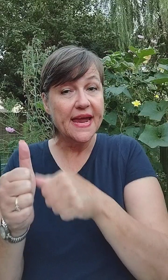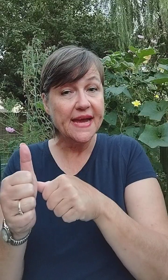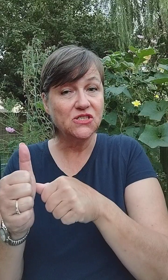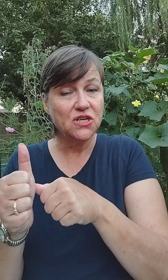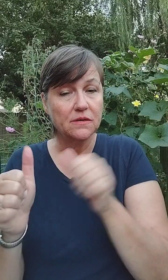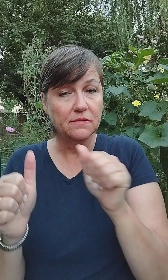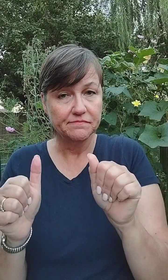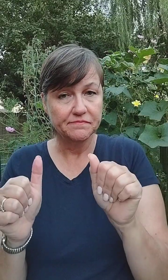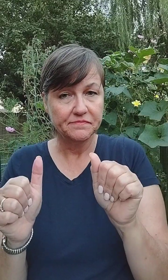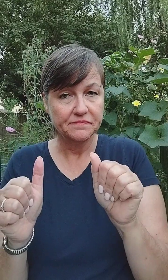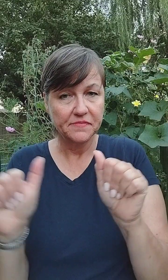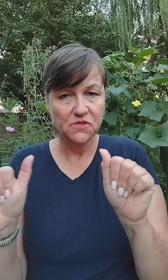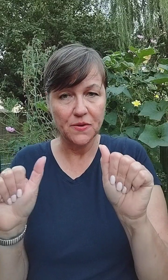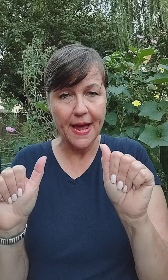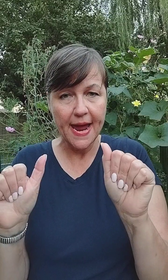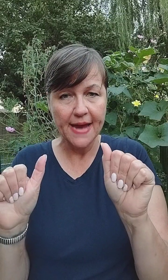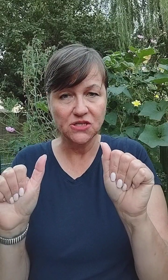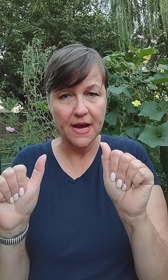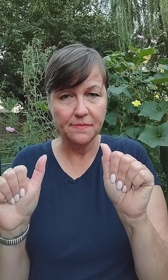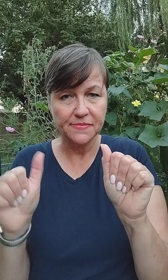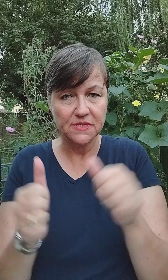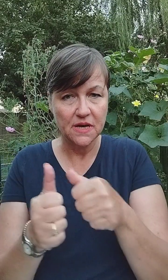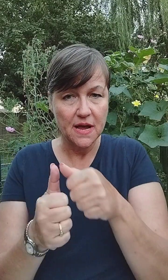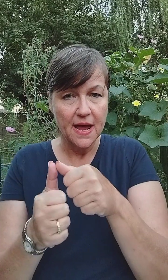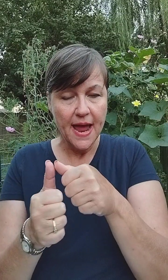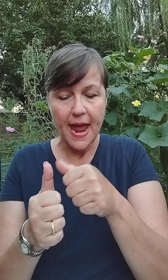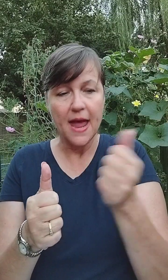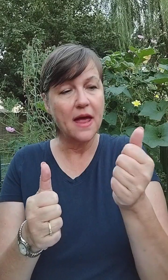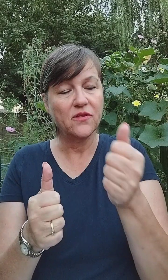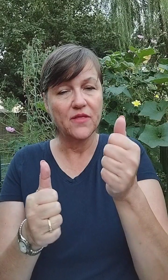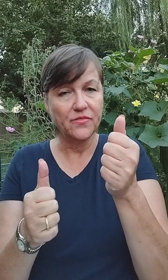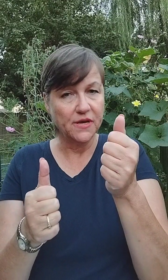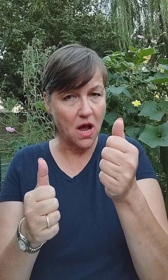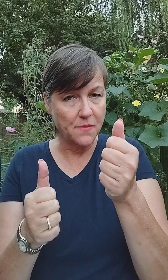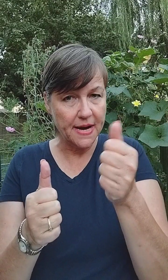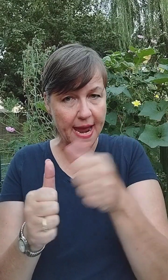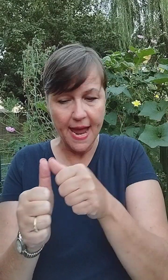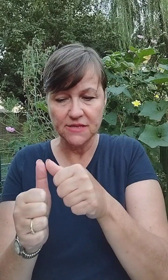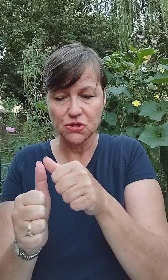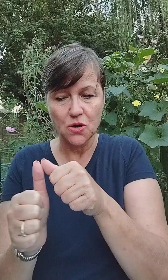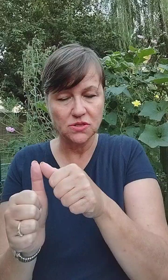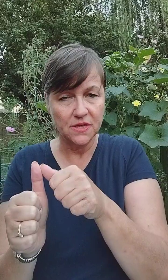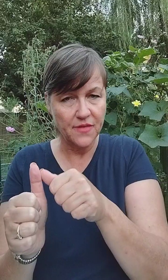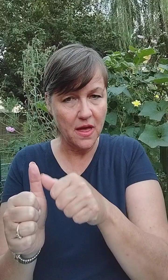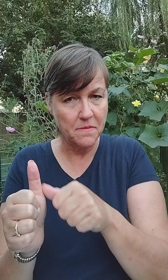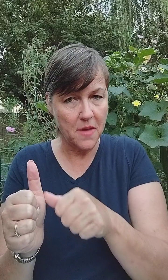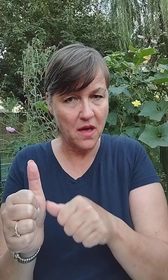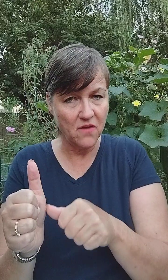Each, two A hand shapes, and the dominant hand strokes the thumb of